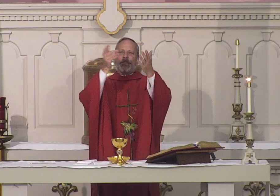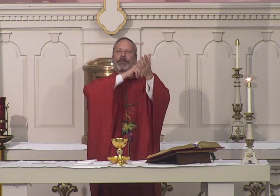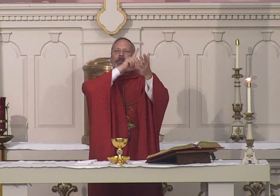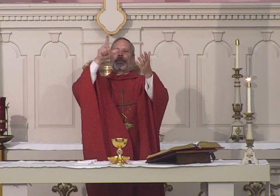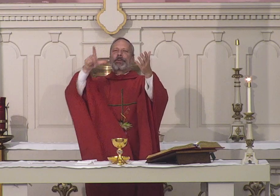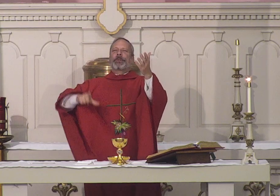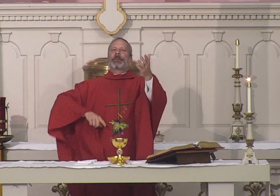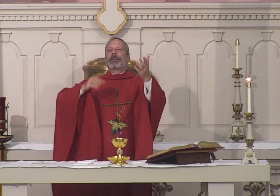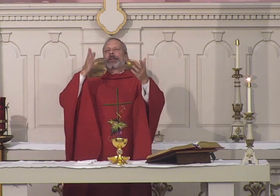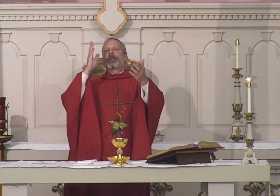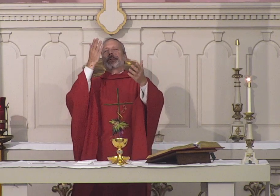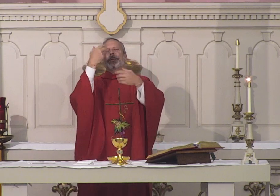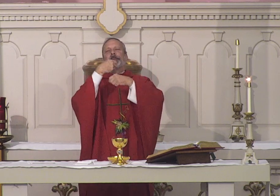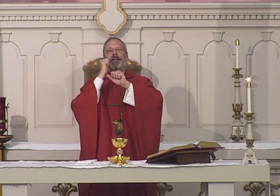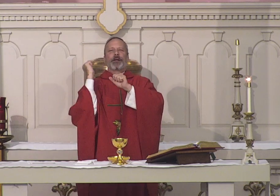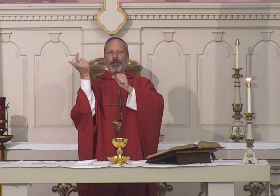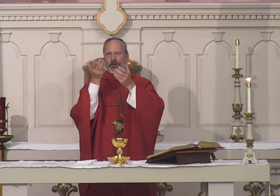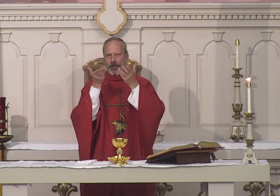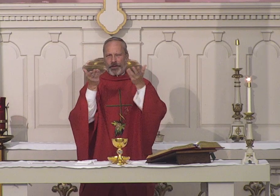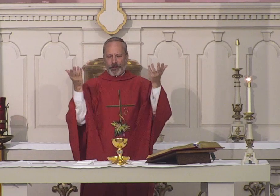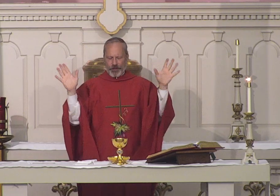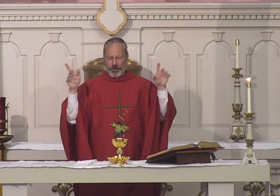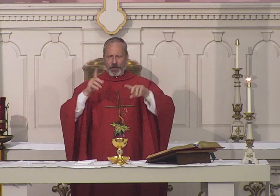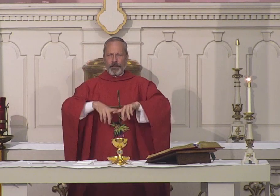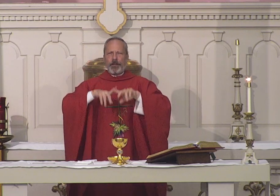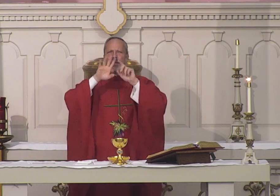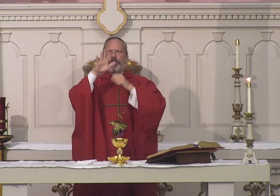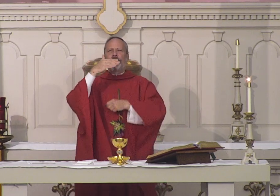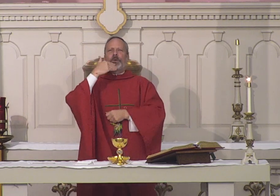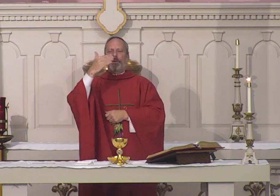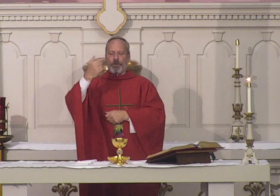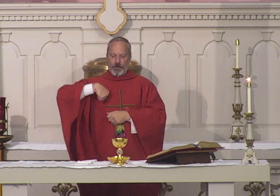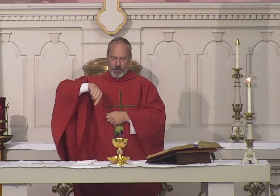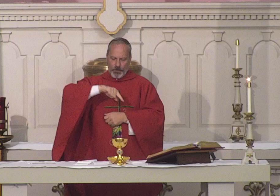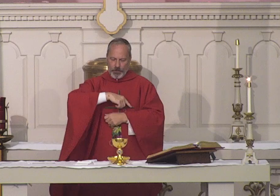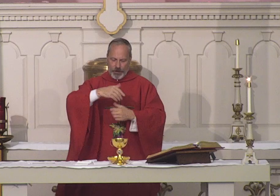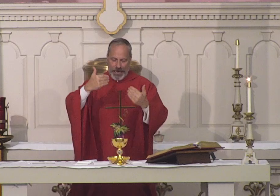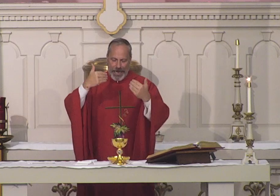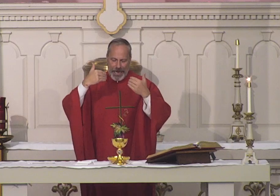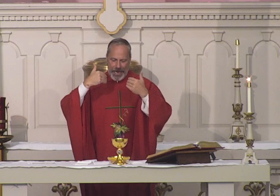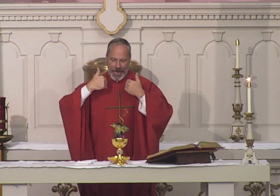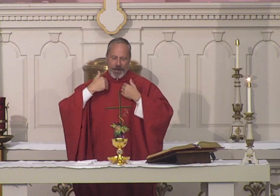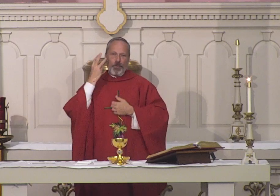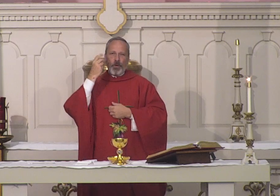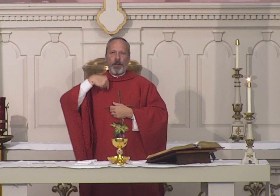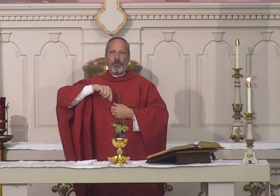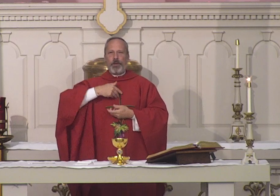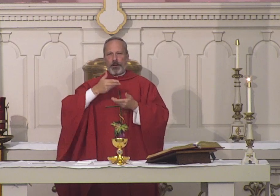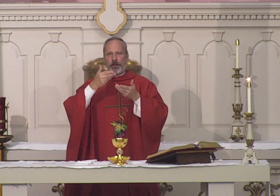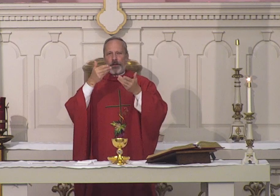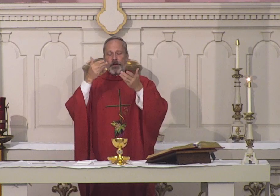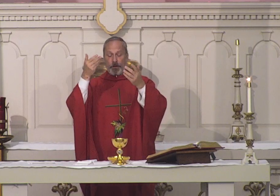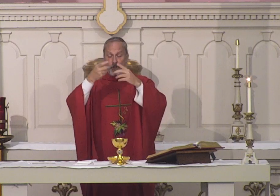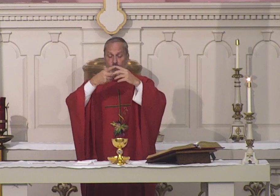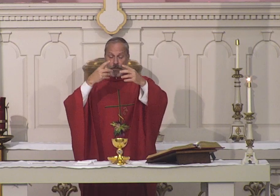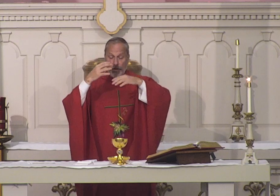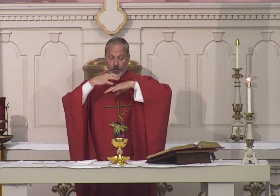Blessed are you, Lord God of all creation, for through your goodness we have received the wine we offer